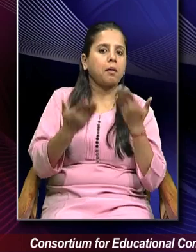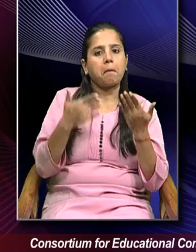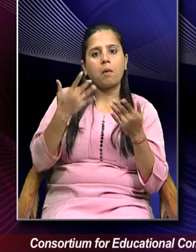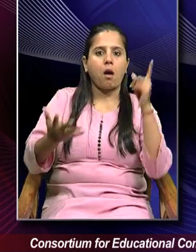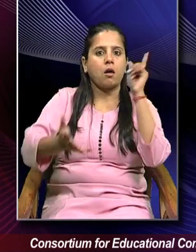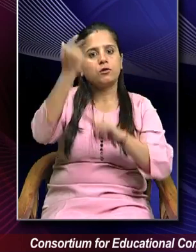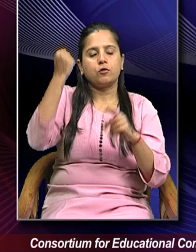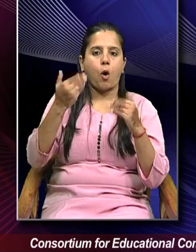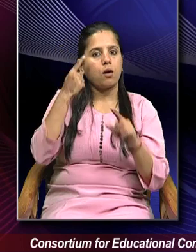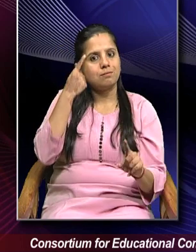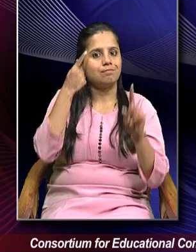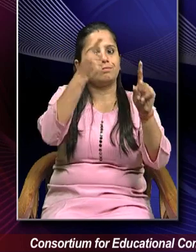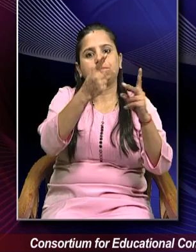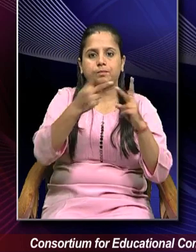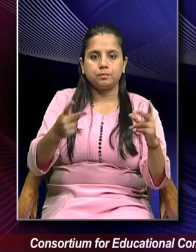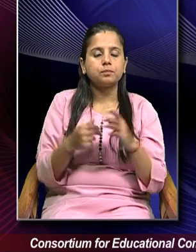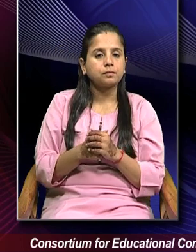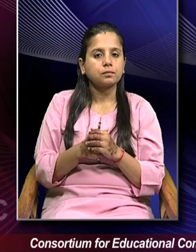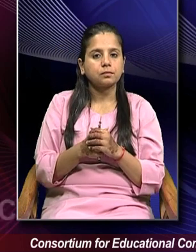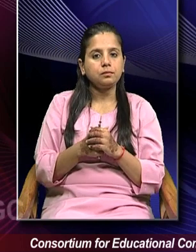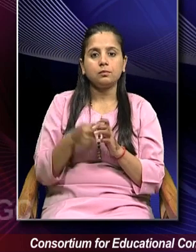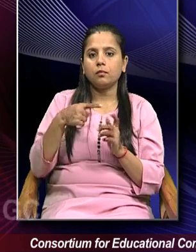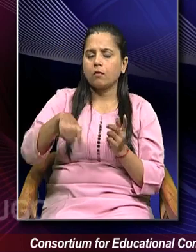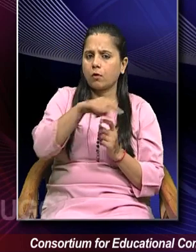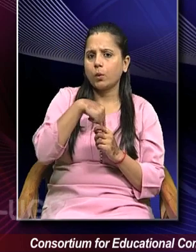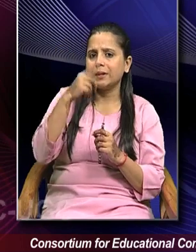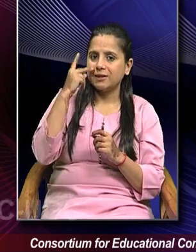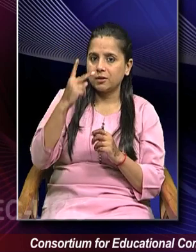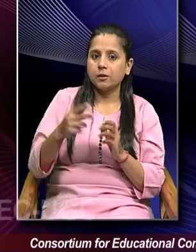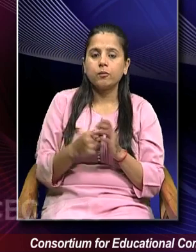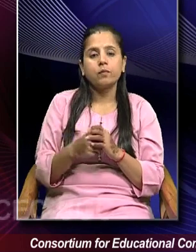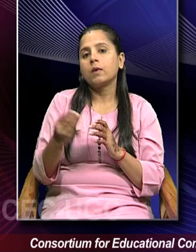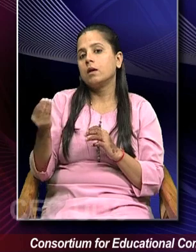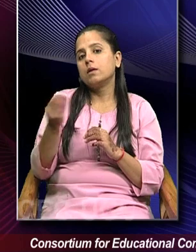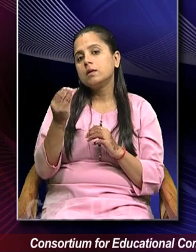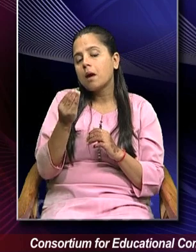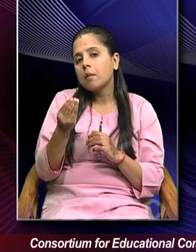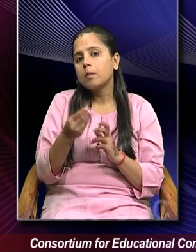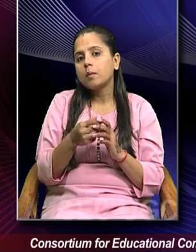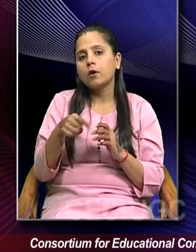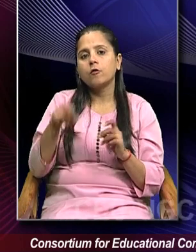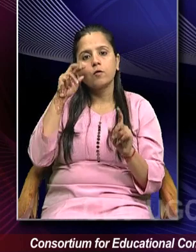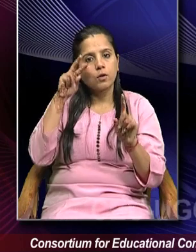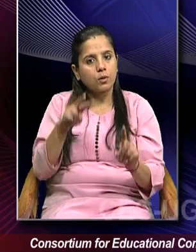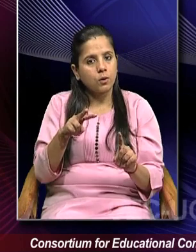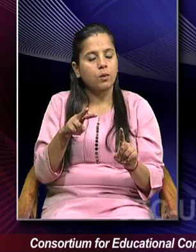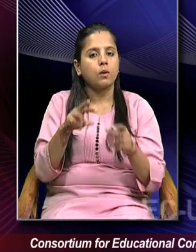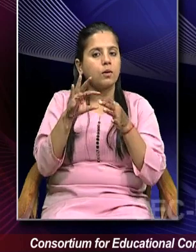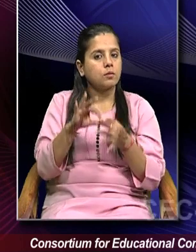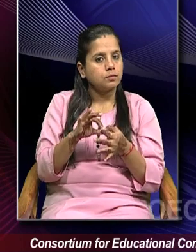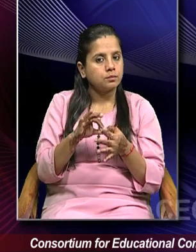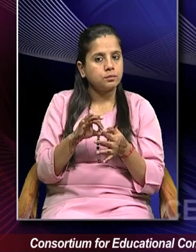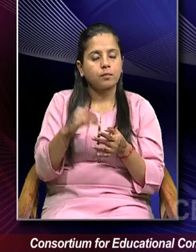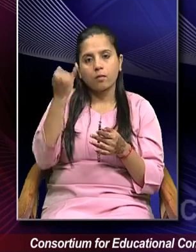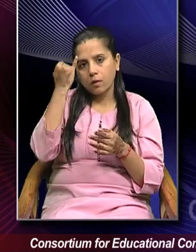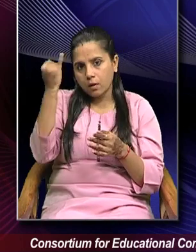achieve those objectives. And we see that some kind of views with regarding the